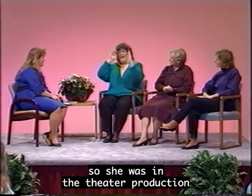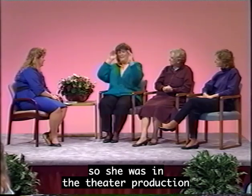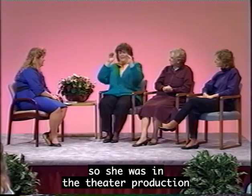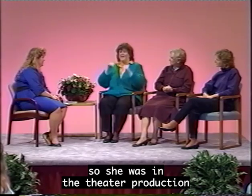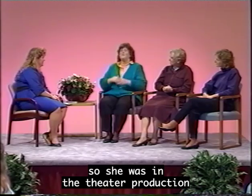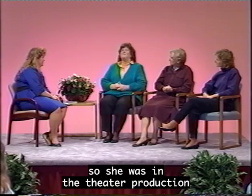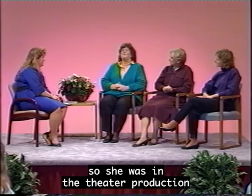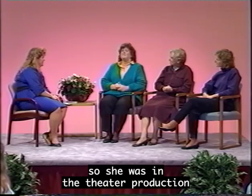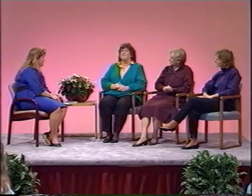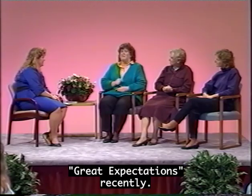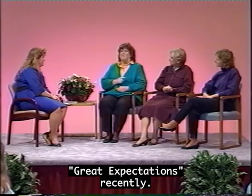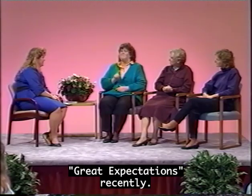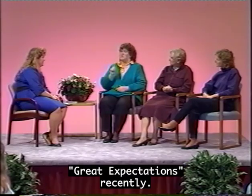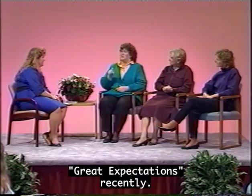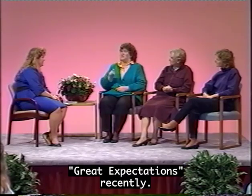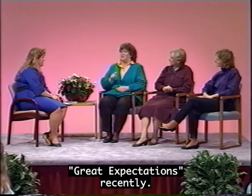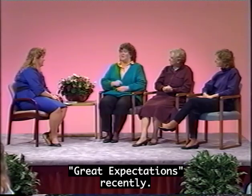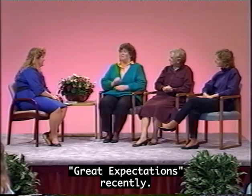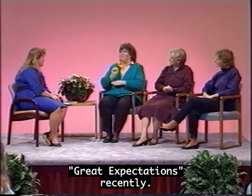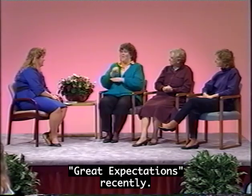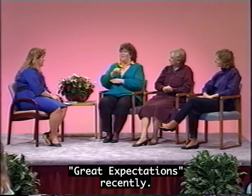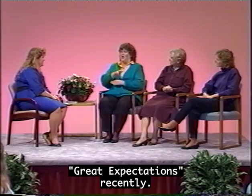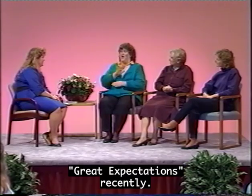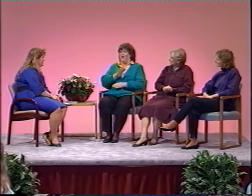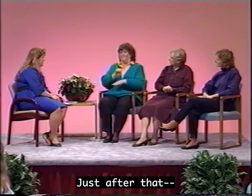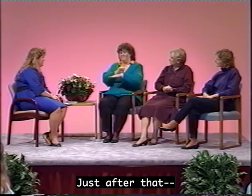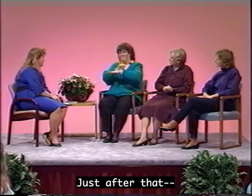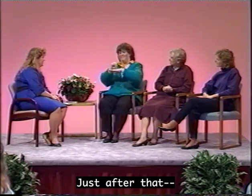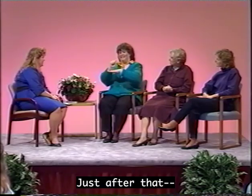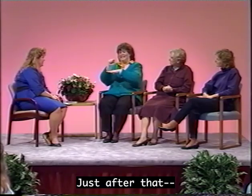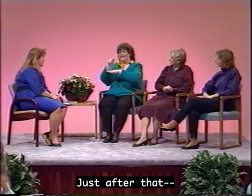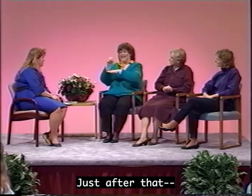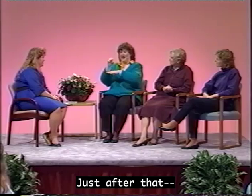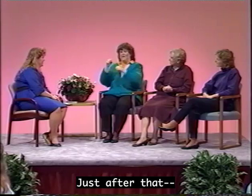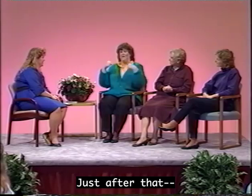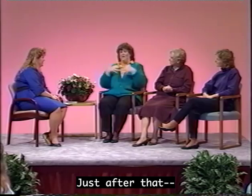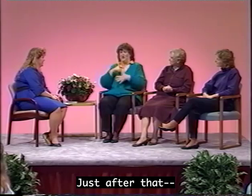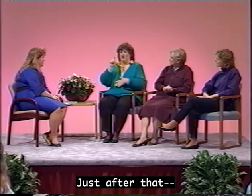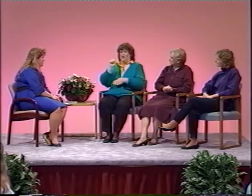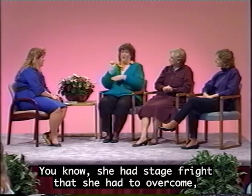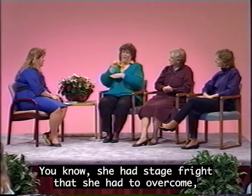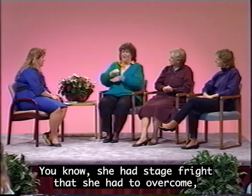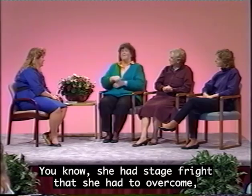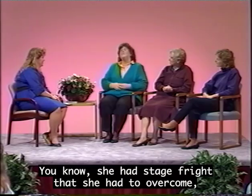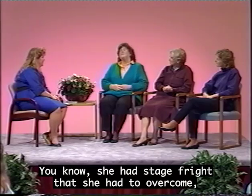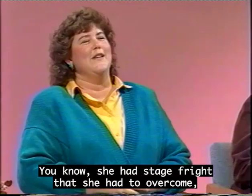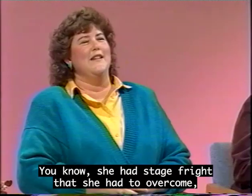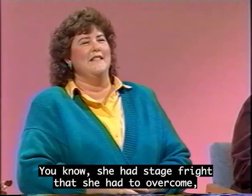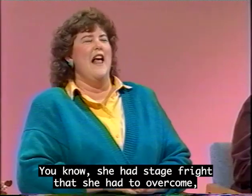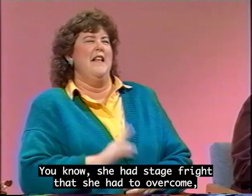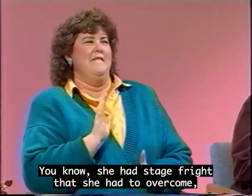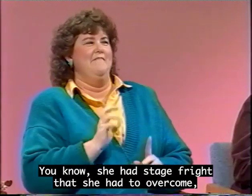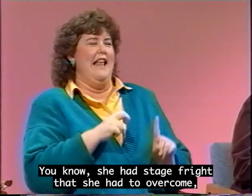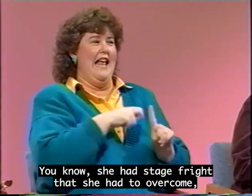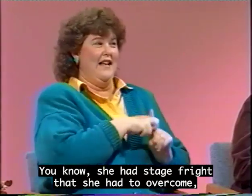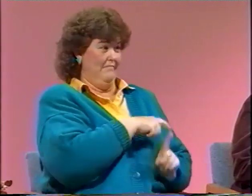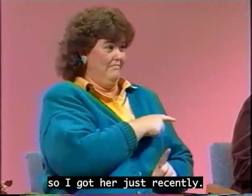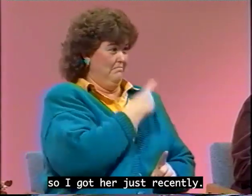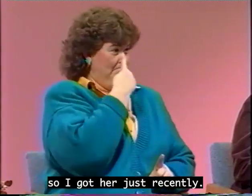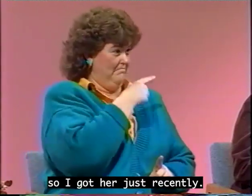the theater production Great Expectations recently. Just after that, she had stage fright that she had to overcome.